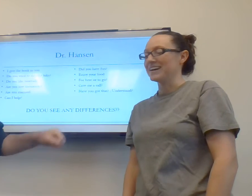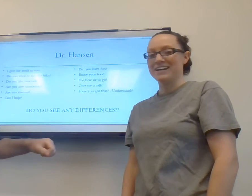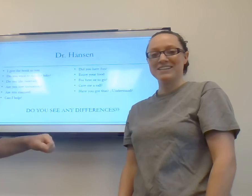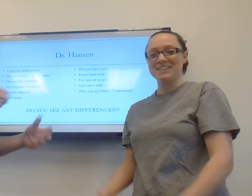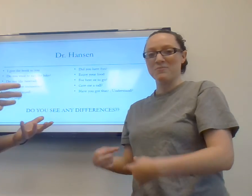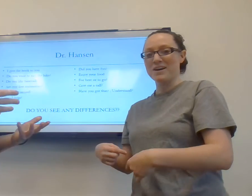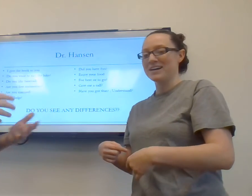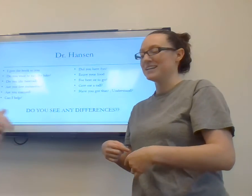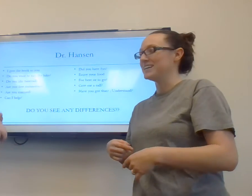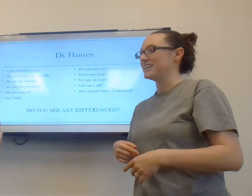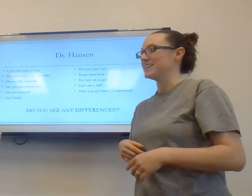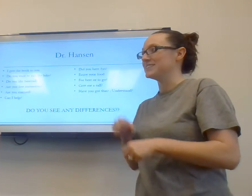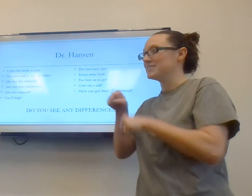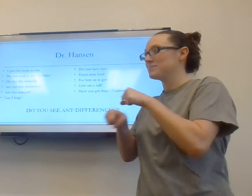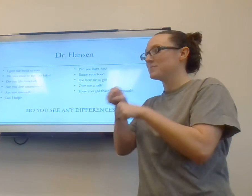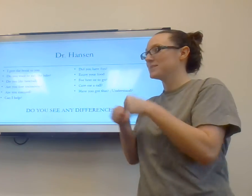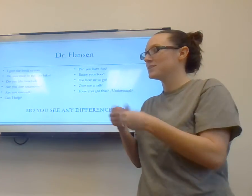Okay, so mine is,